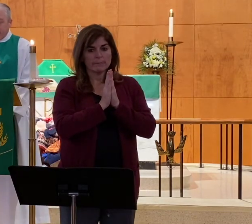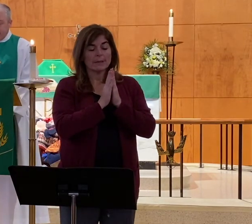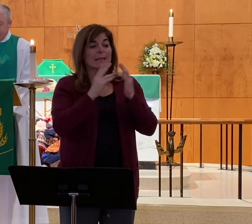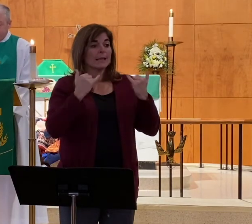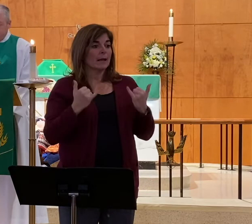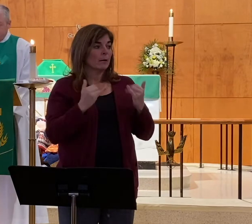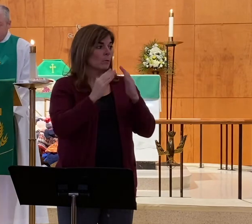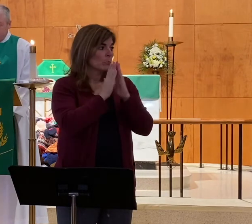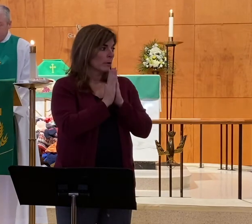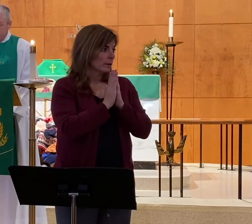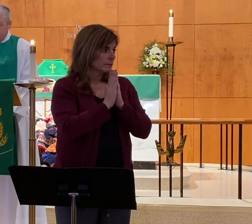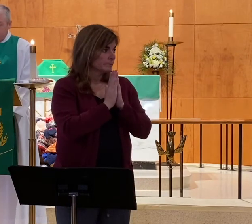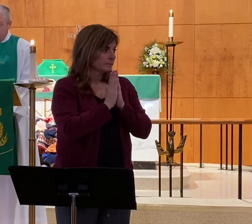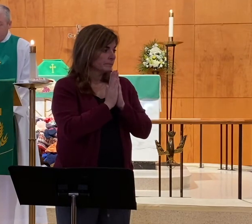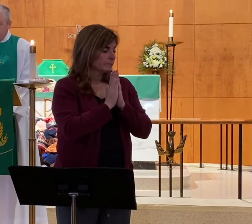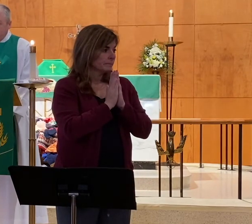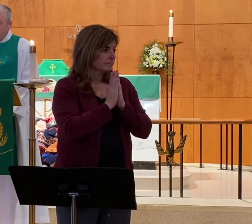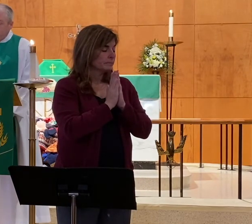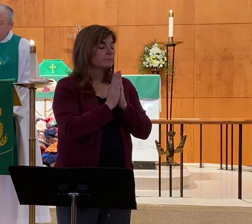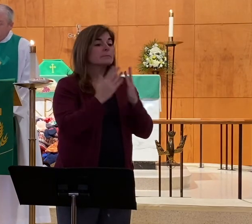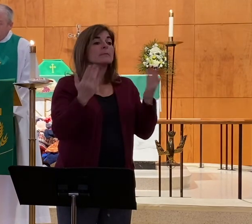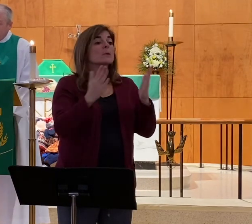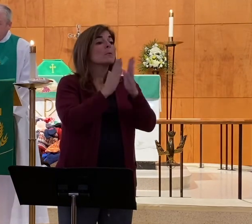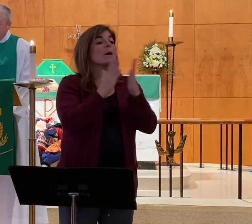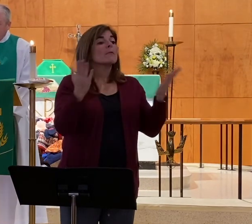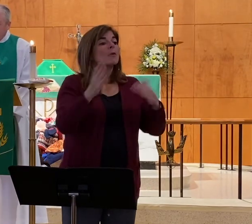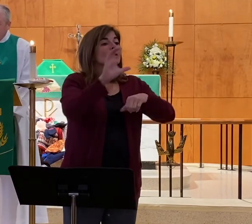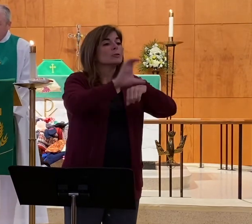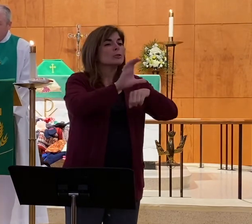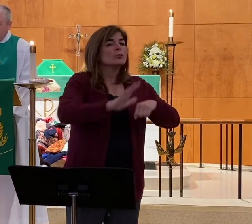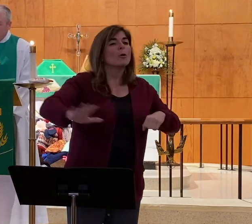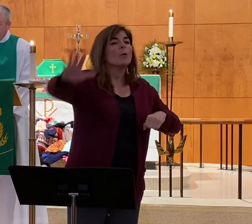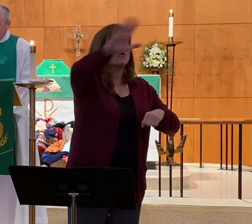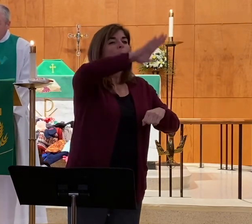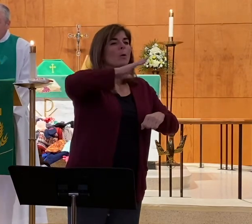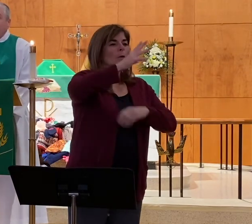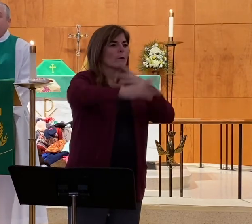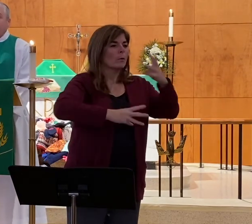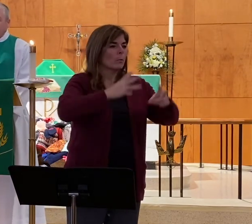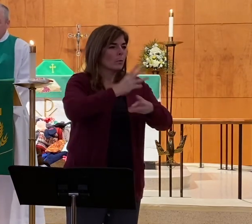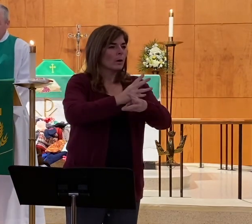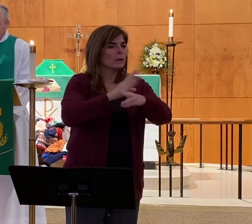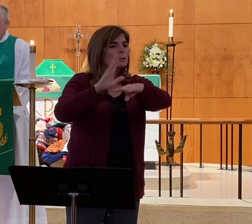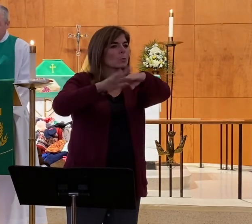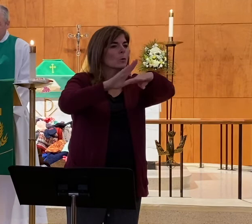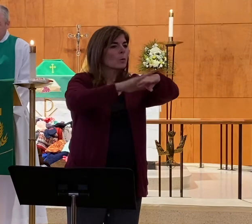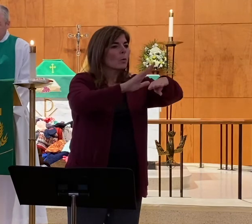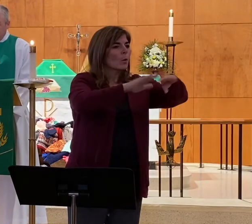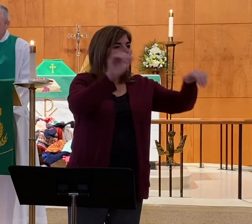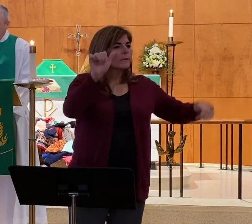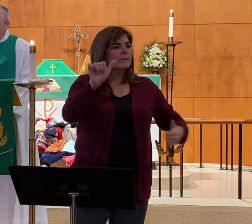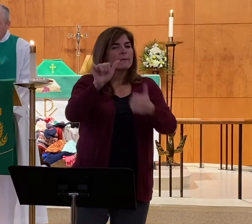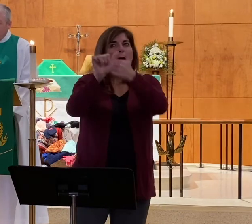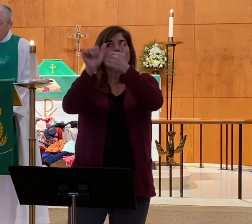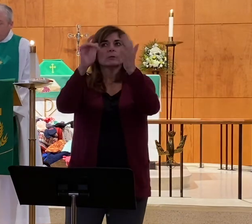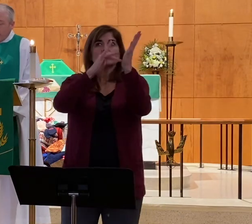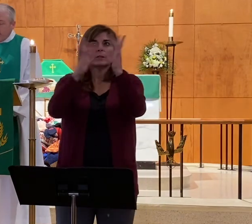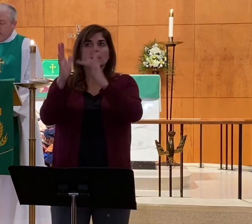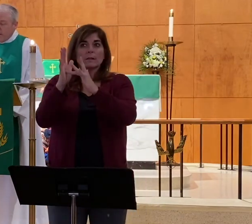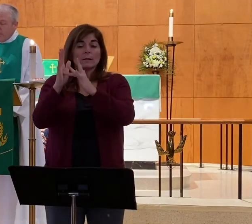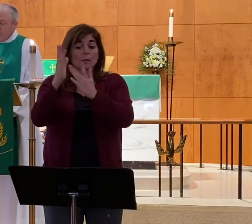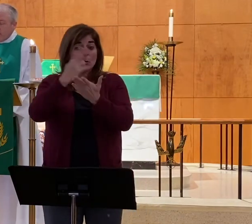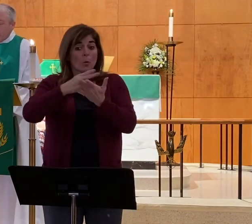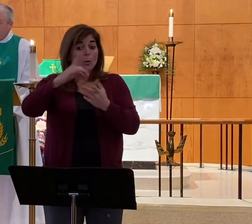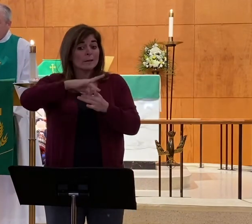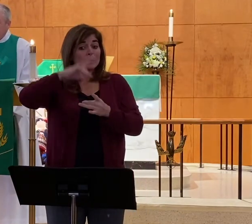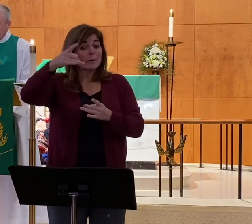pray. We pray for the church throughout the world and for all called to follow Jesus. Let the Holy Spirit invite us